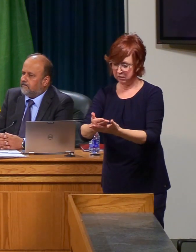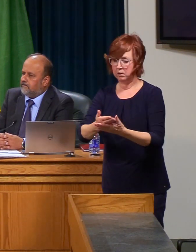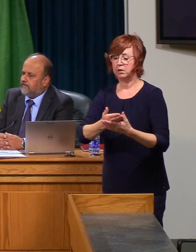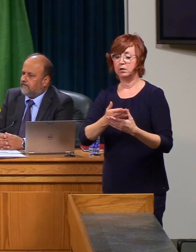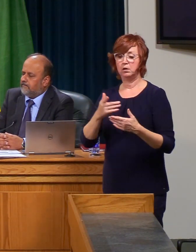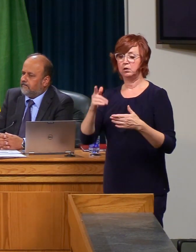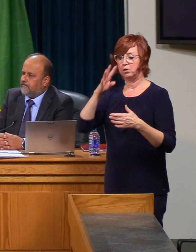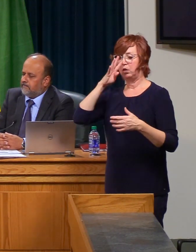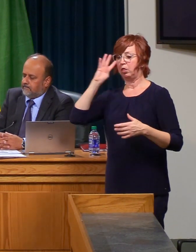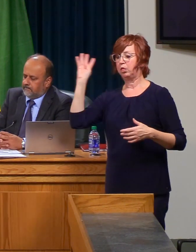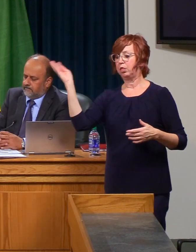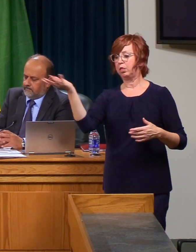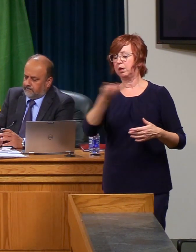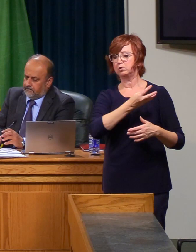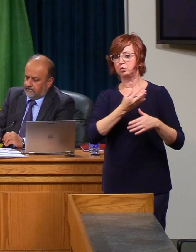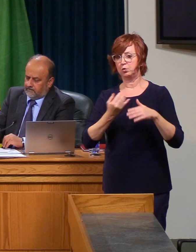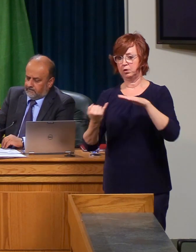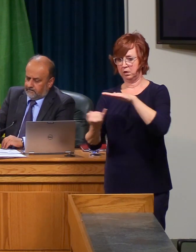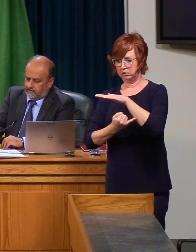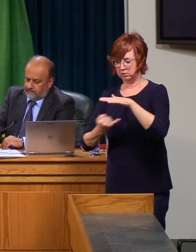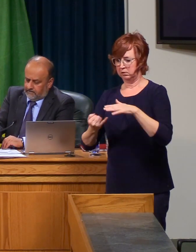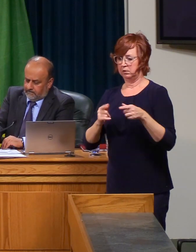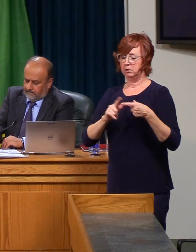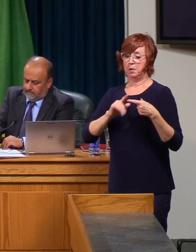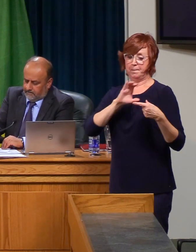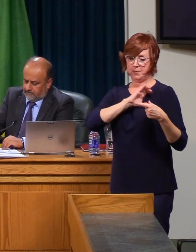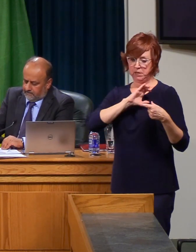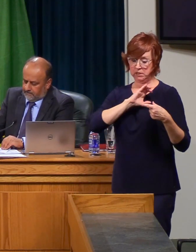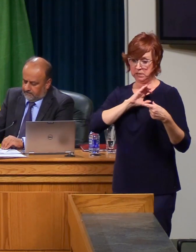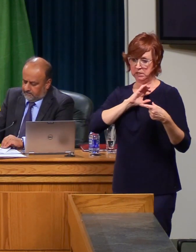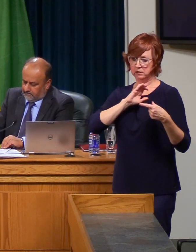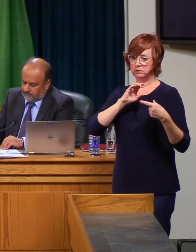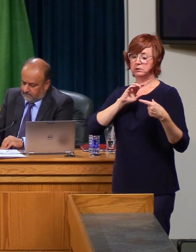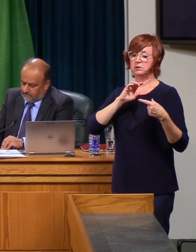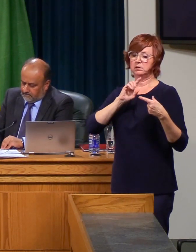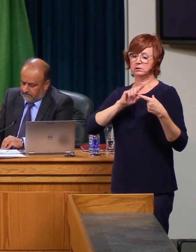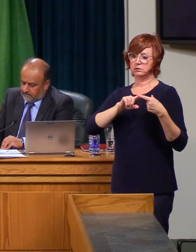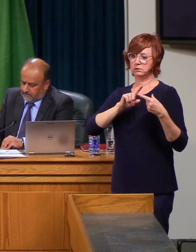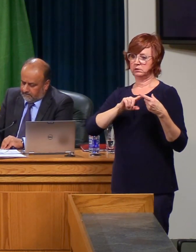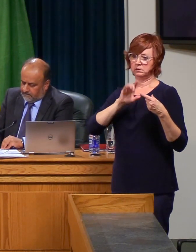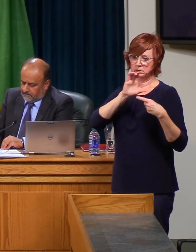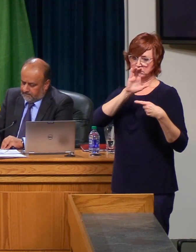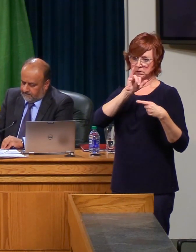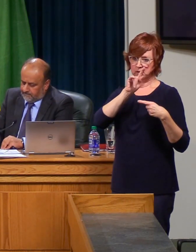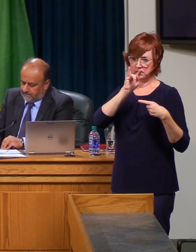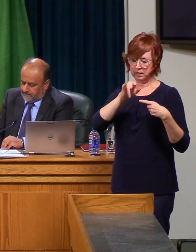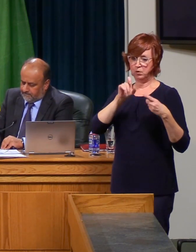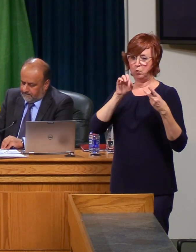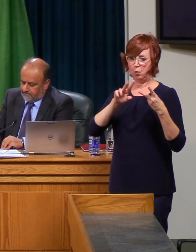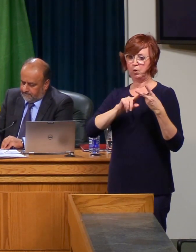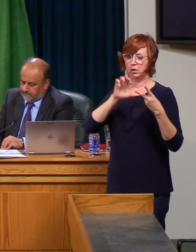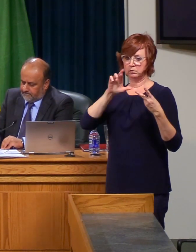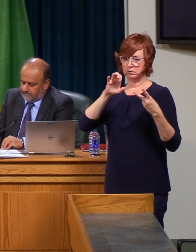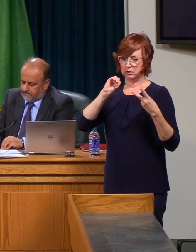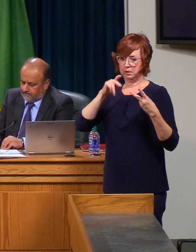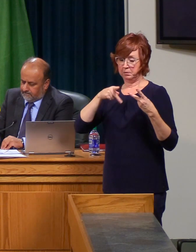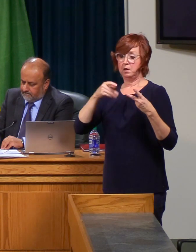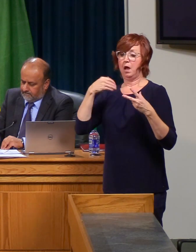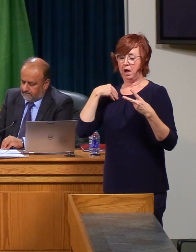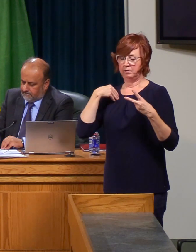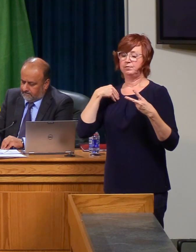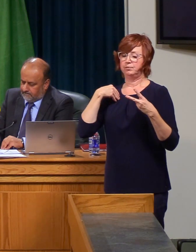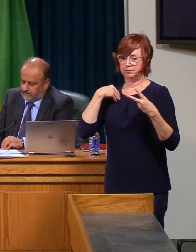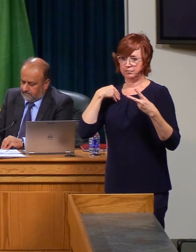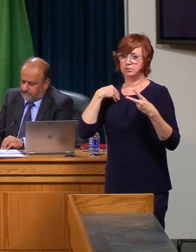provincial, or federal, the RCMP, will have the ability to ensure that you do self-isolate and ensure they